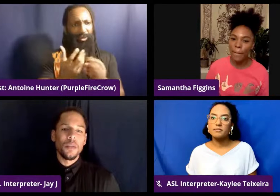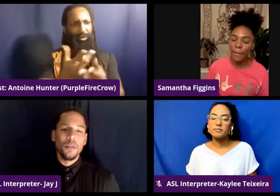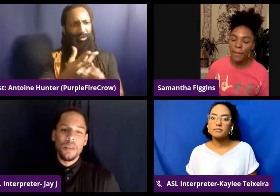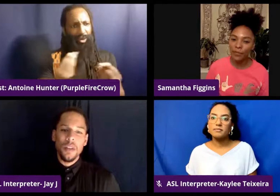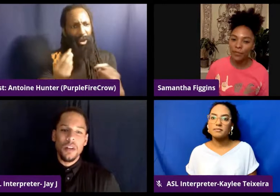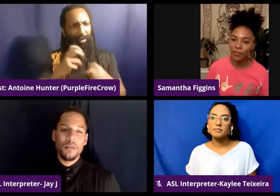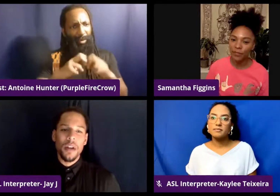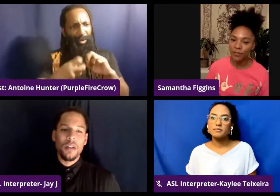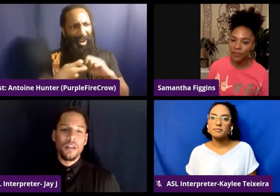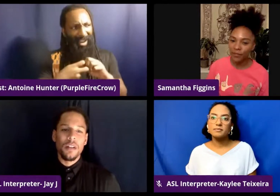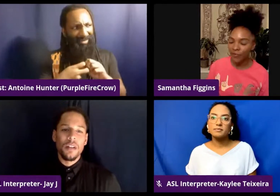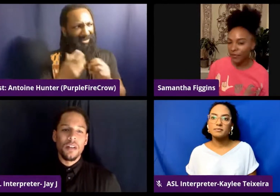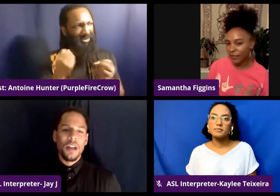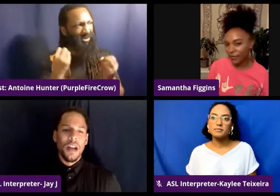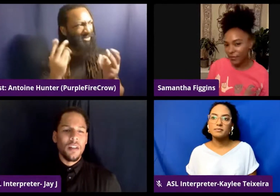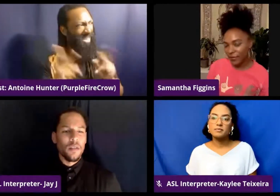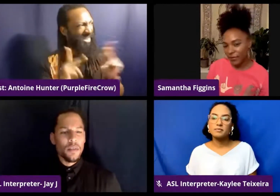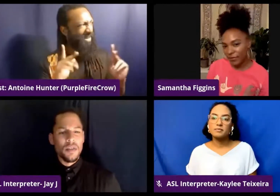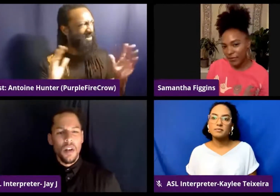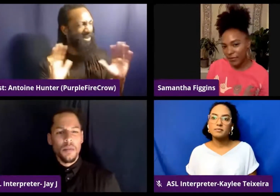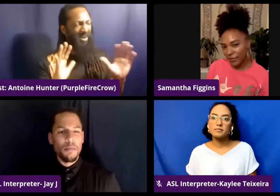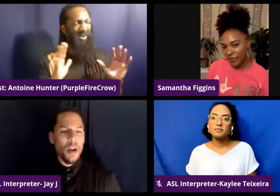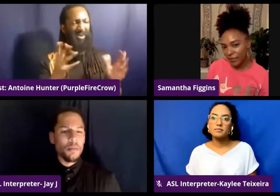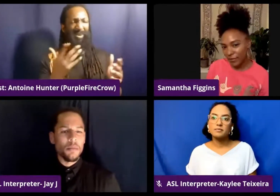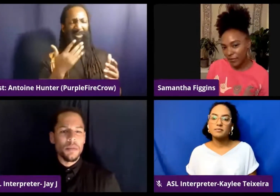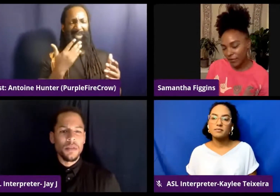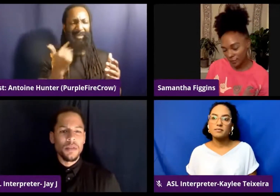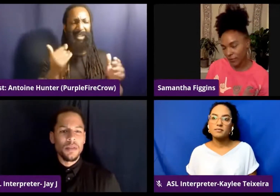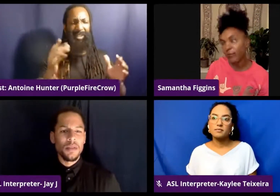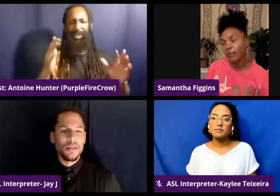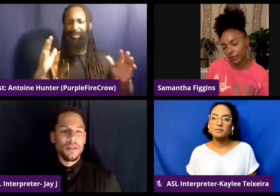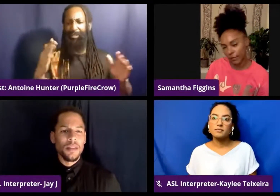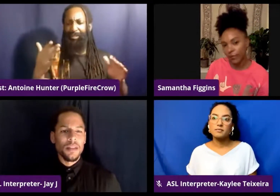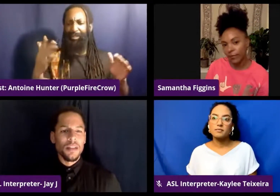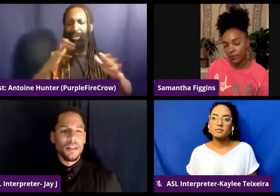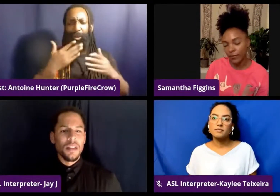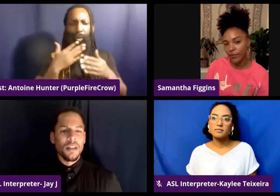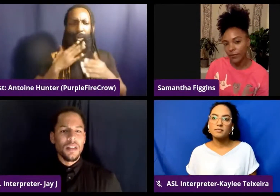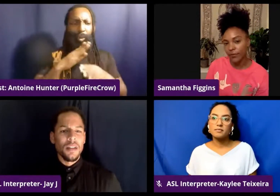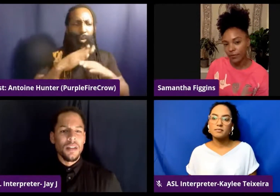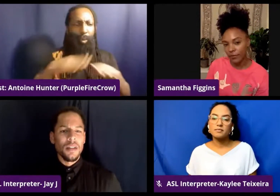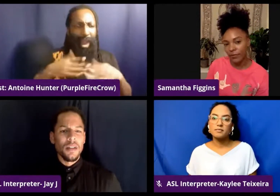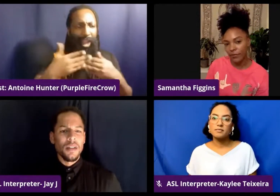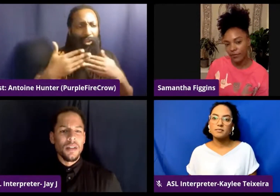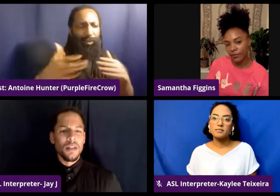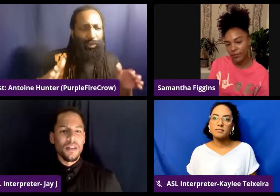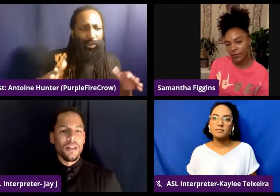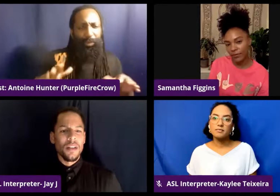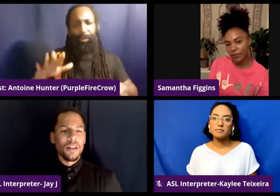Really, you've been talking about how you've been solving problems.